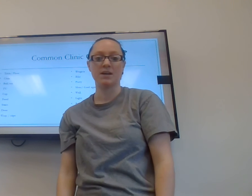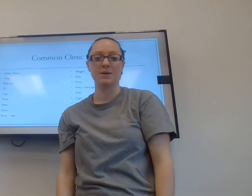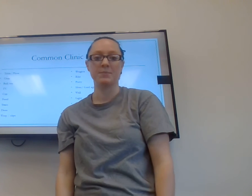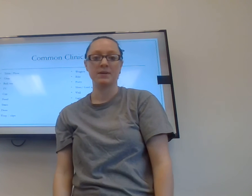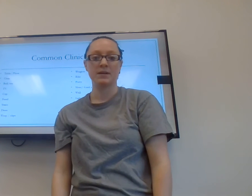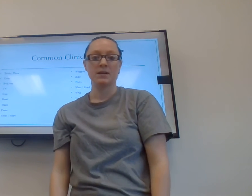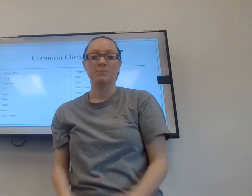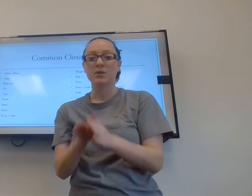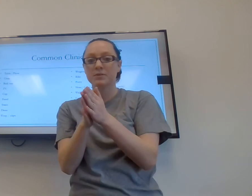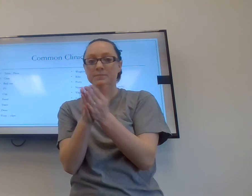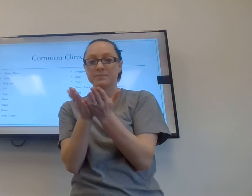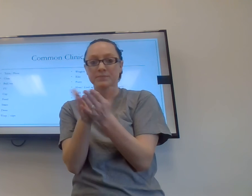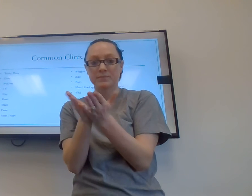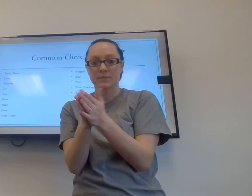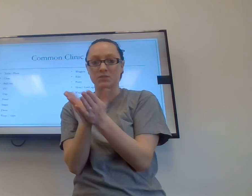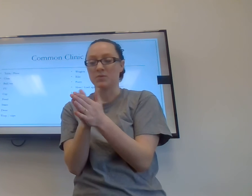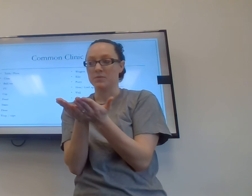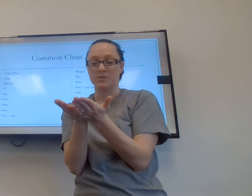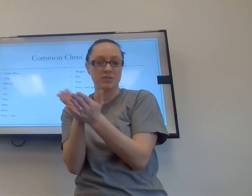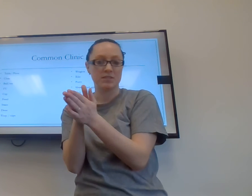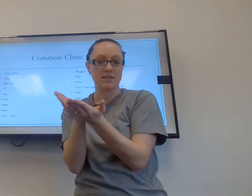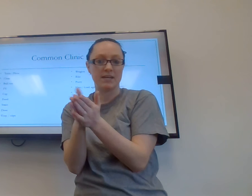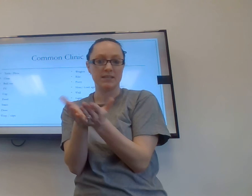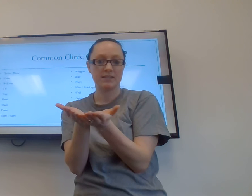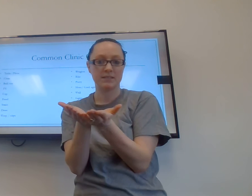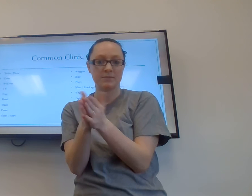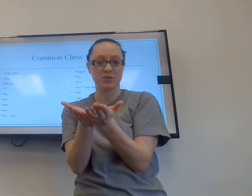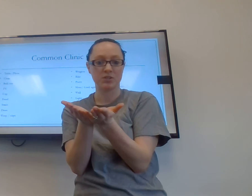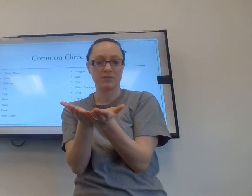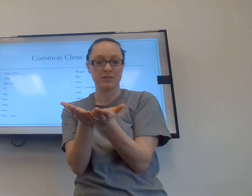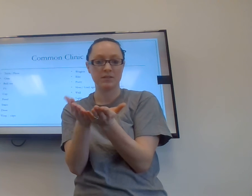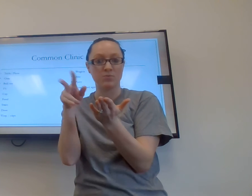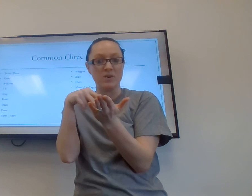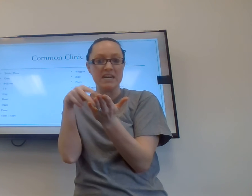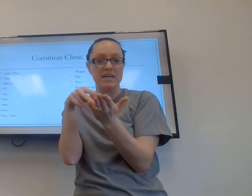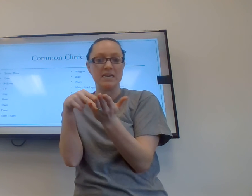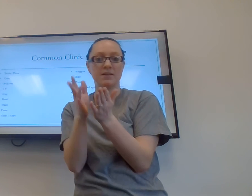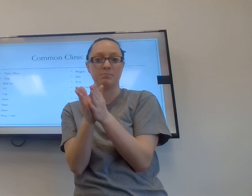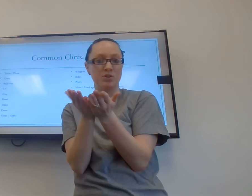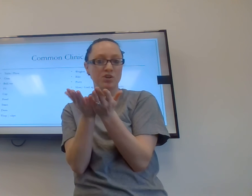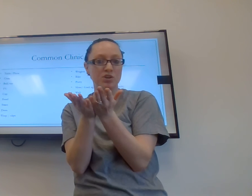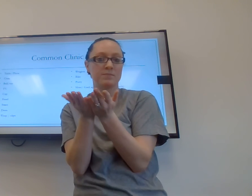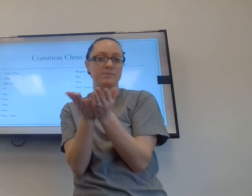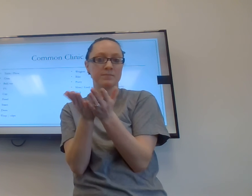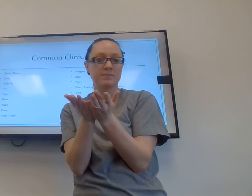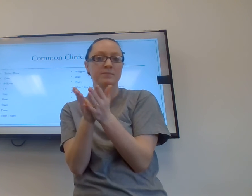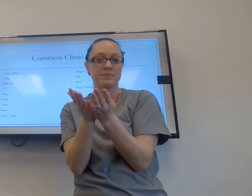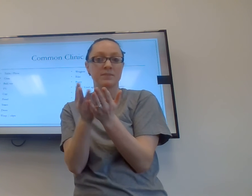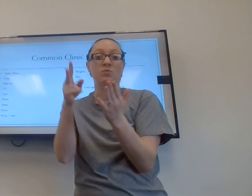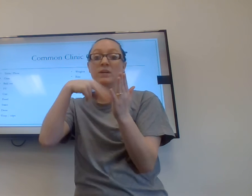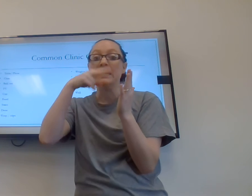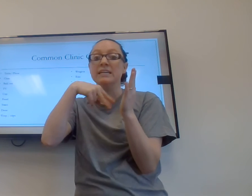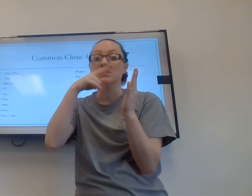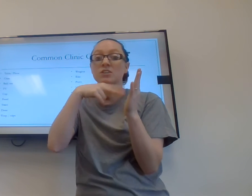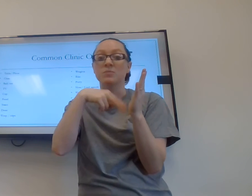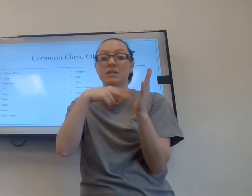that. Book, that's what we were just signing. Book, read, book. Read is a good one.